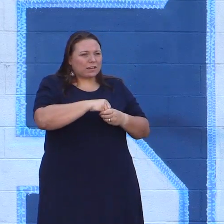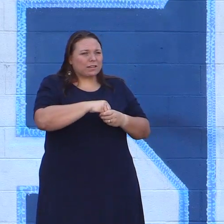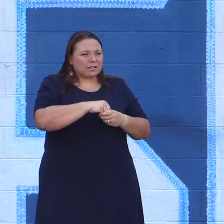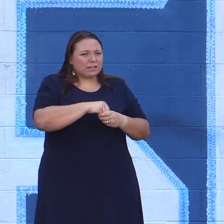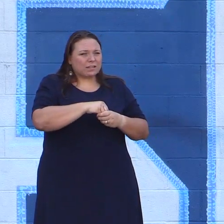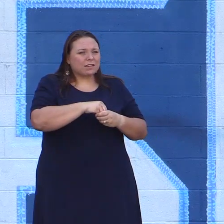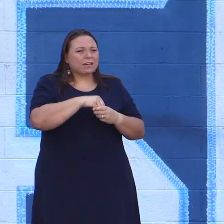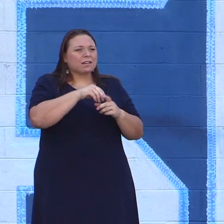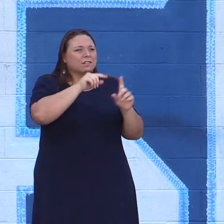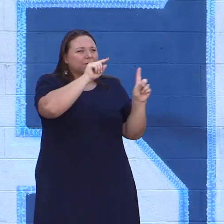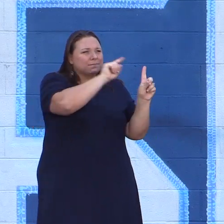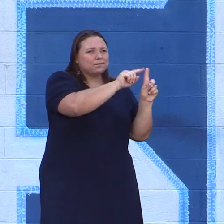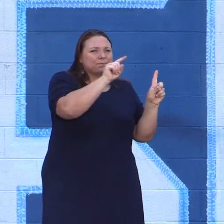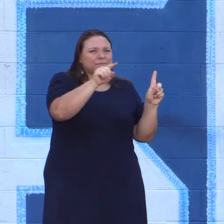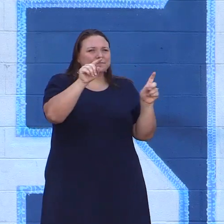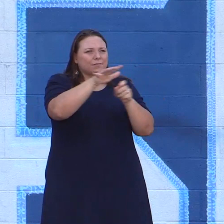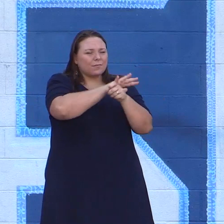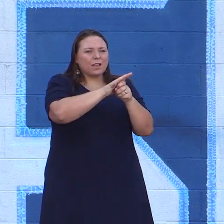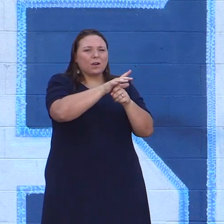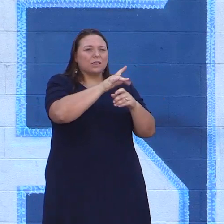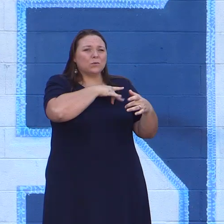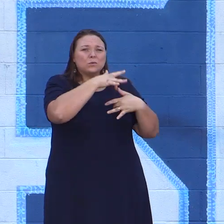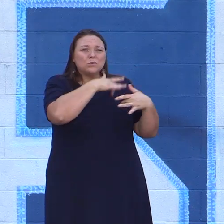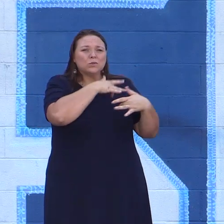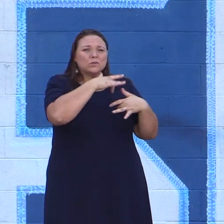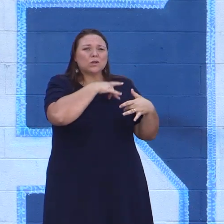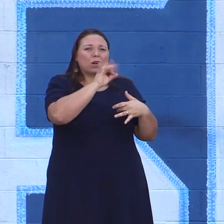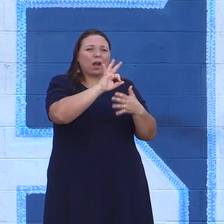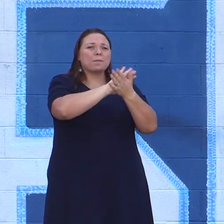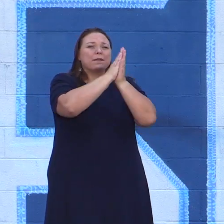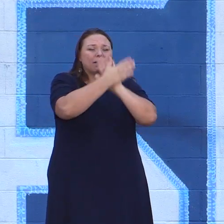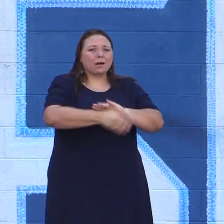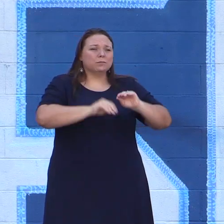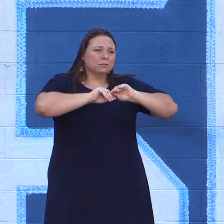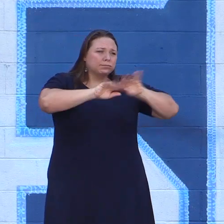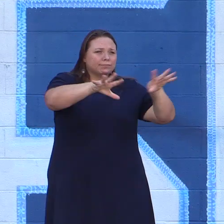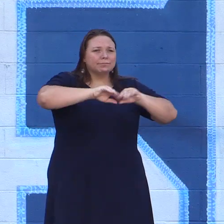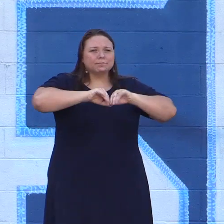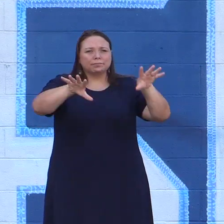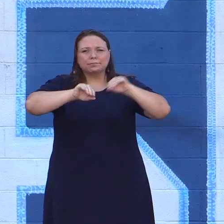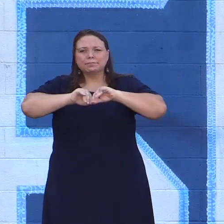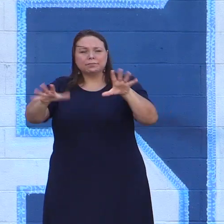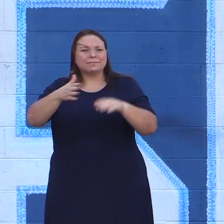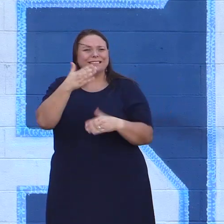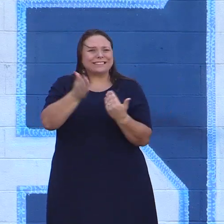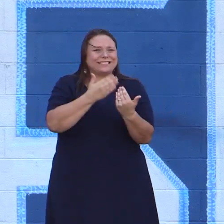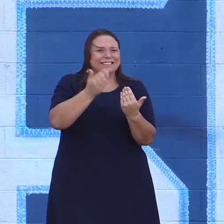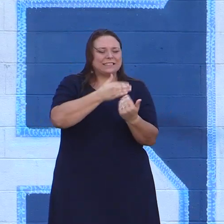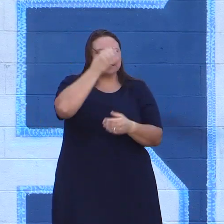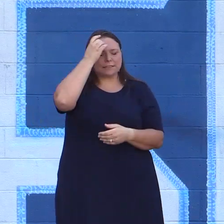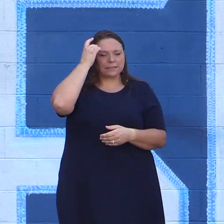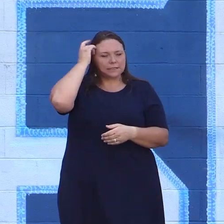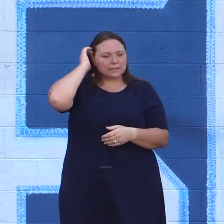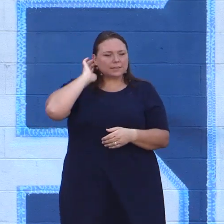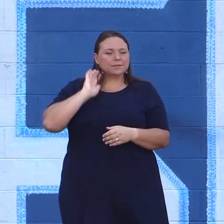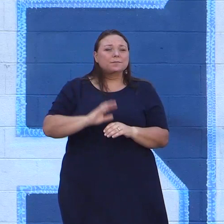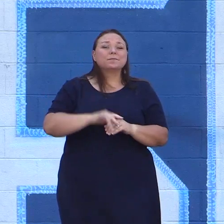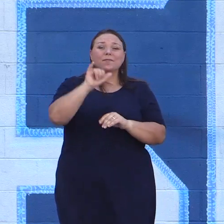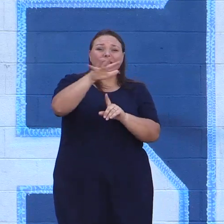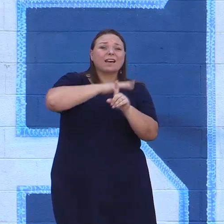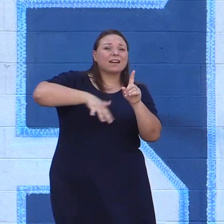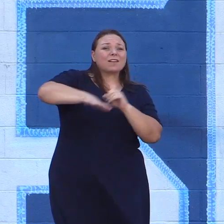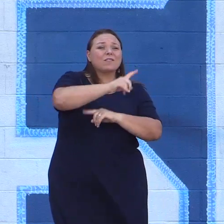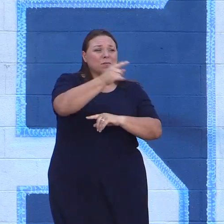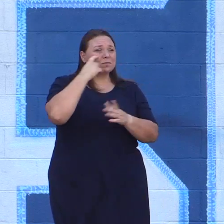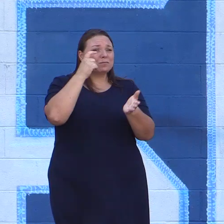these areas that were a concern of being super spreaders. Now, in that environment, you